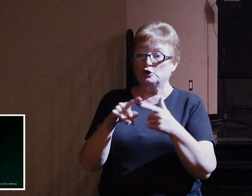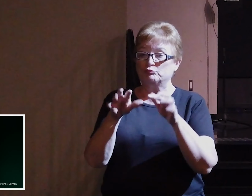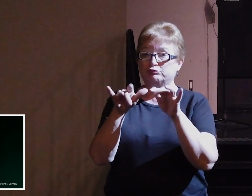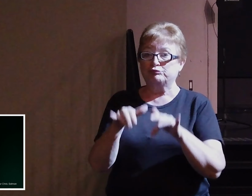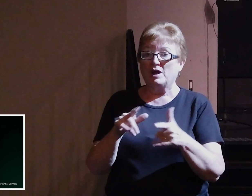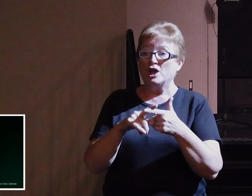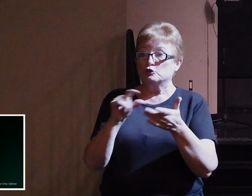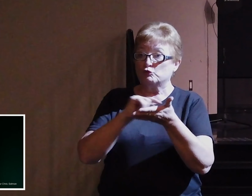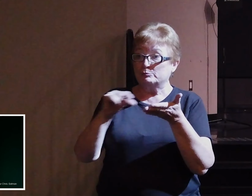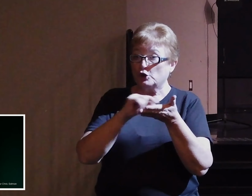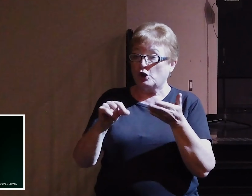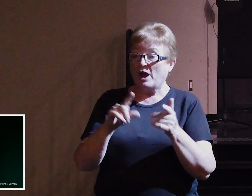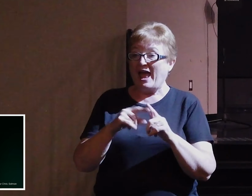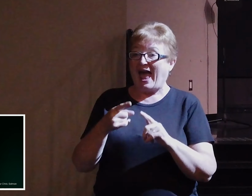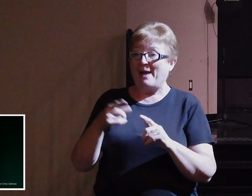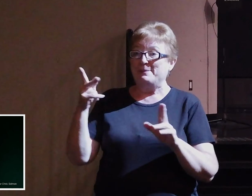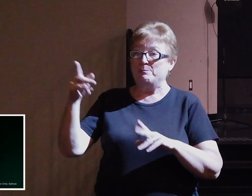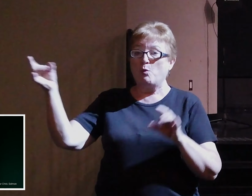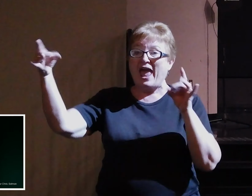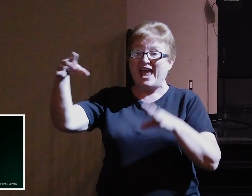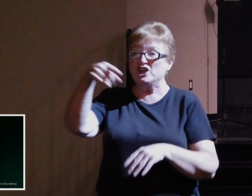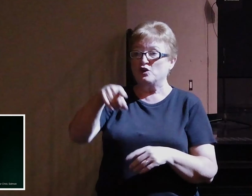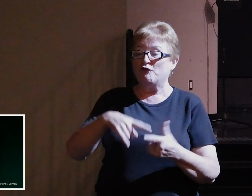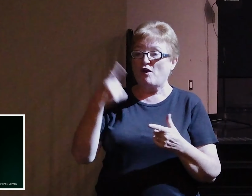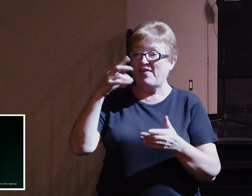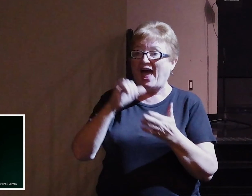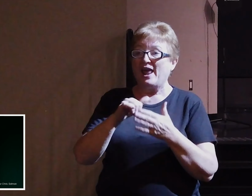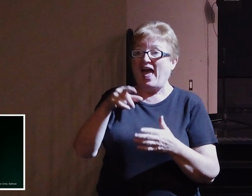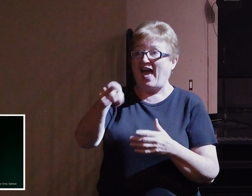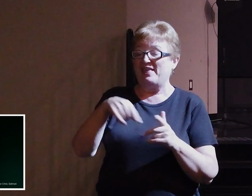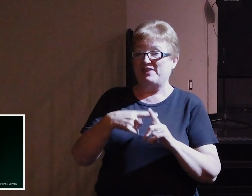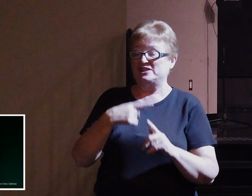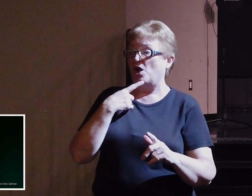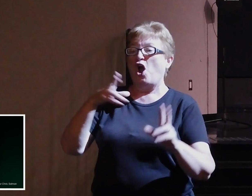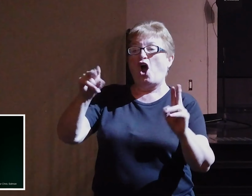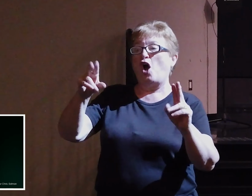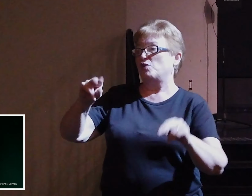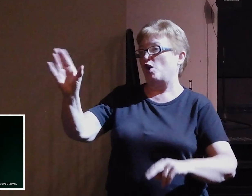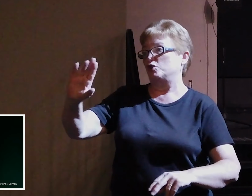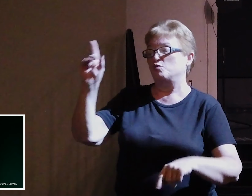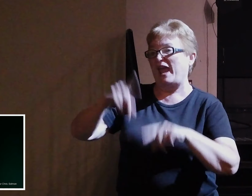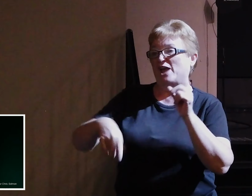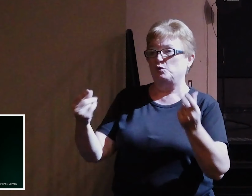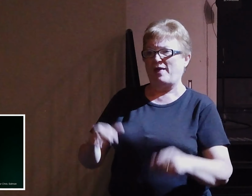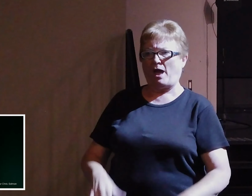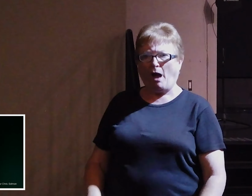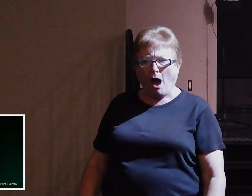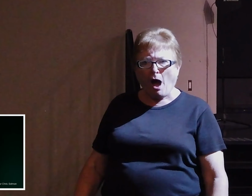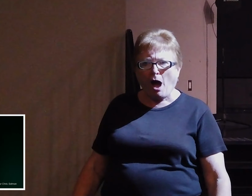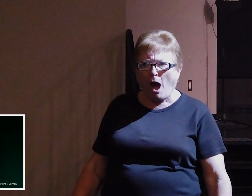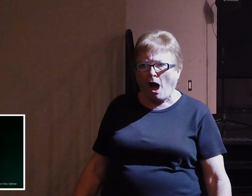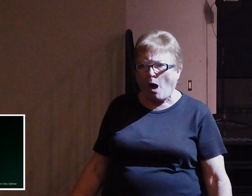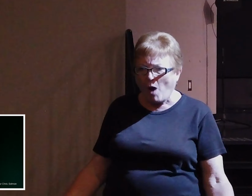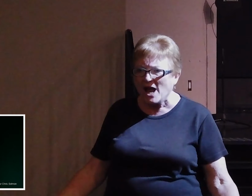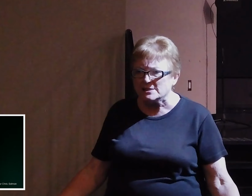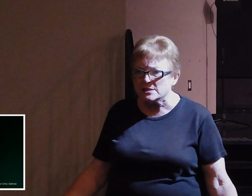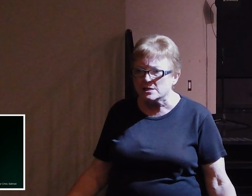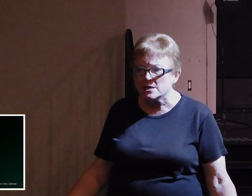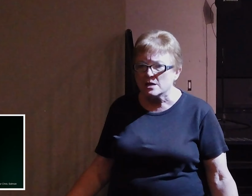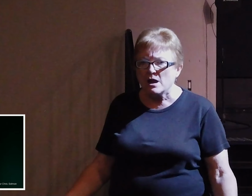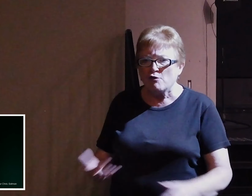Don't be surprised. That's the way our world's going. Don't be surprised if you receive a ticket for gathering with Jesus,